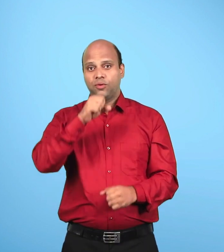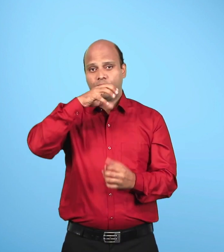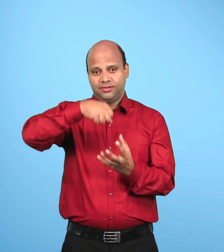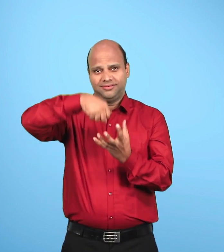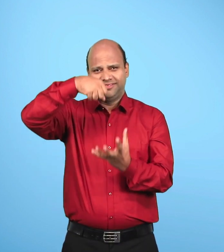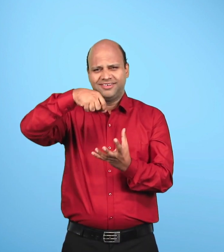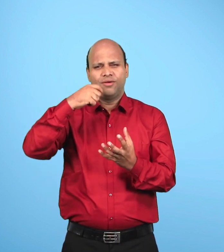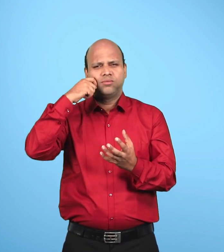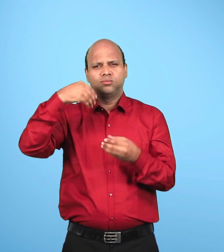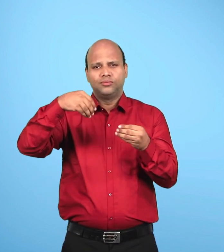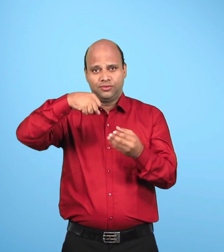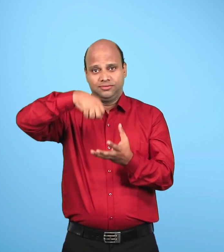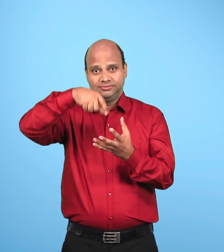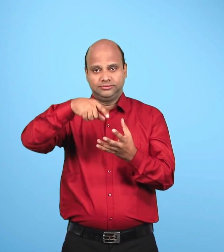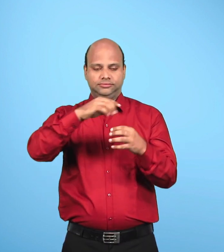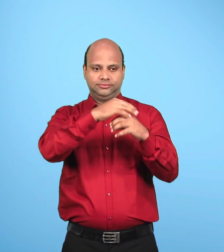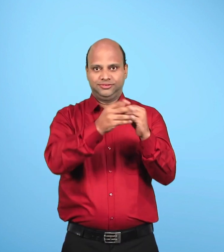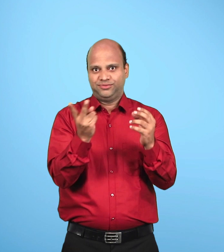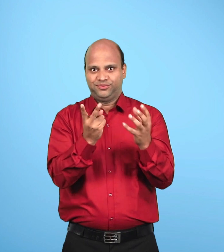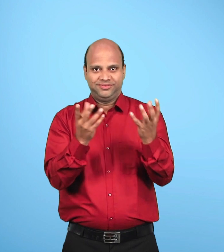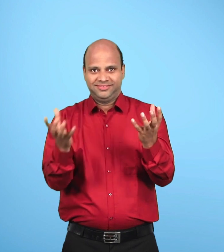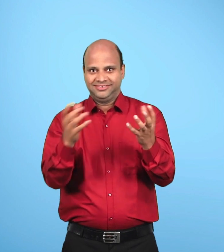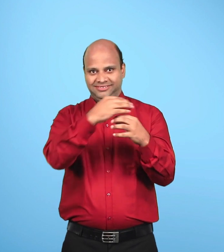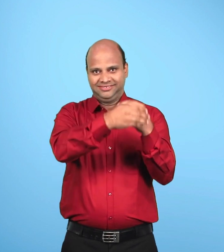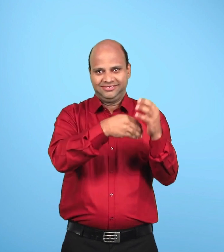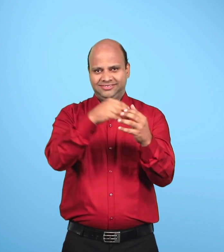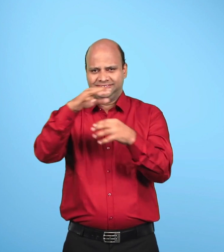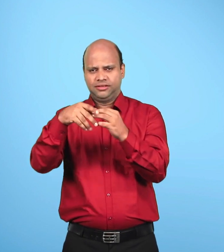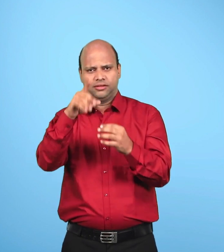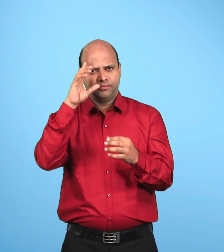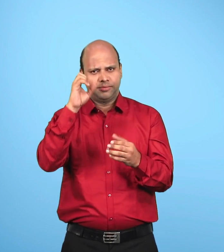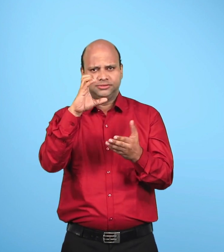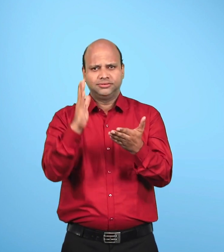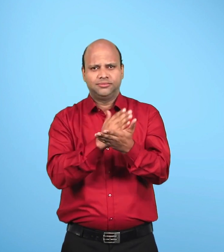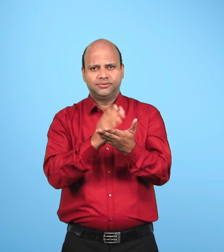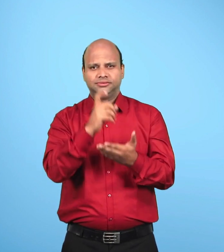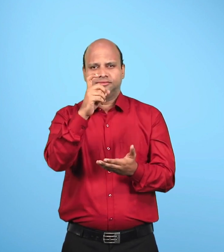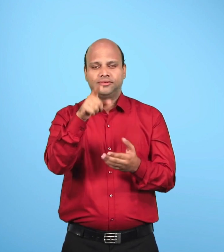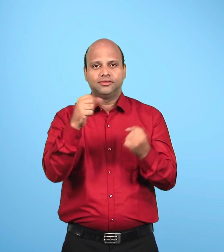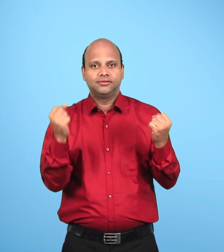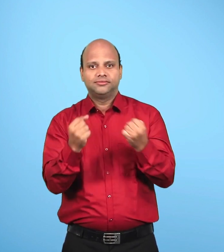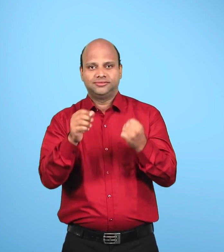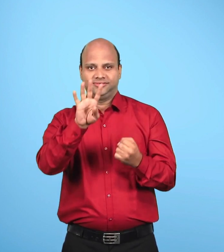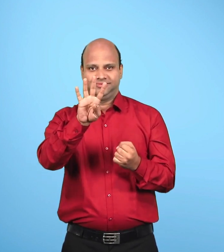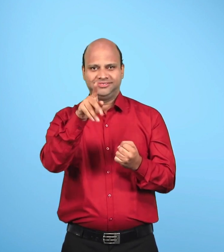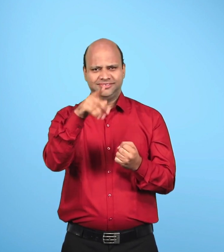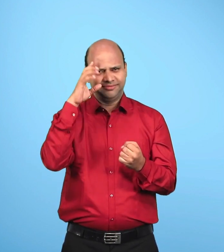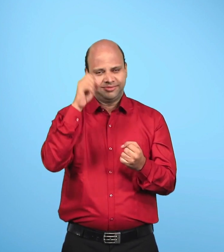Tie polythene bags to some parts of the 2 plants as was done for Activity 4 in Chapter 7, where